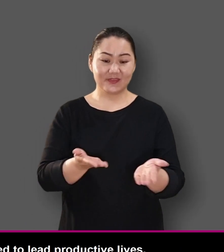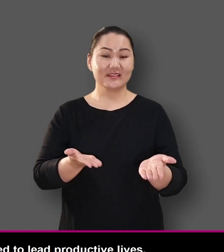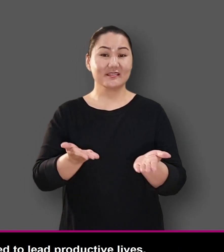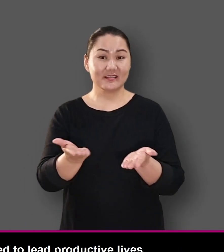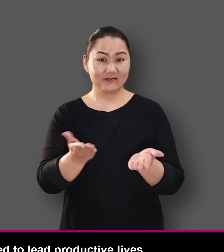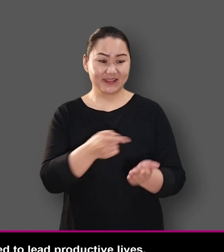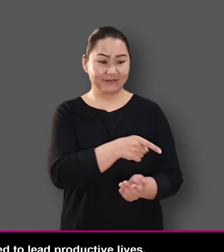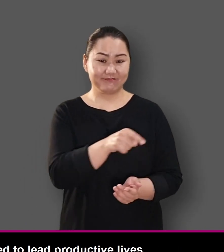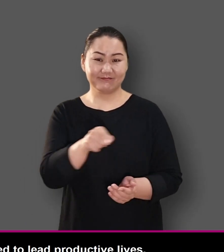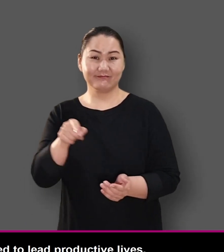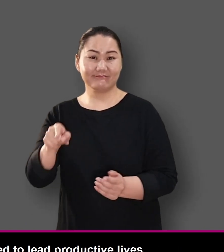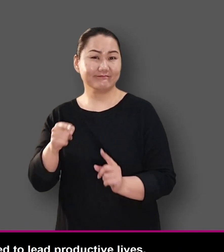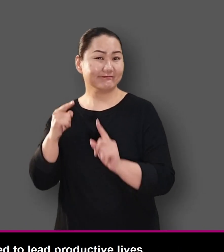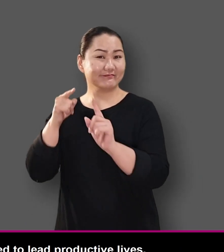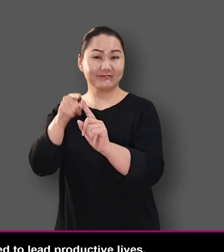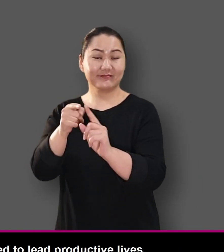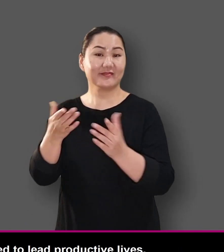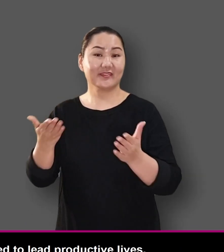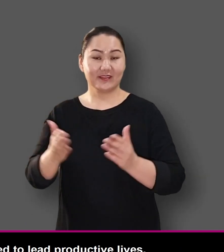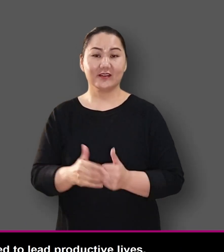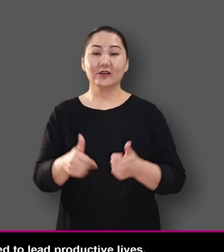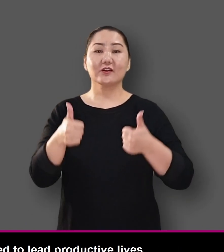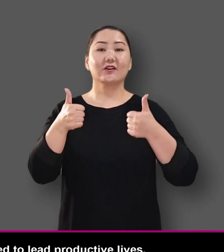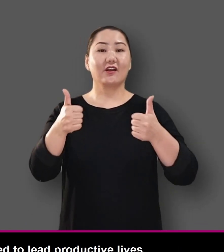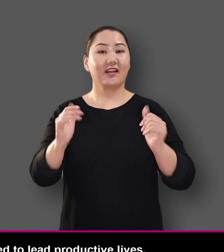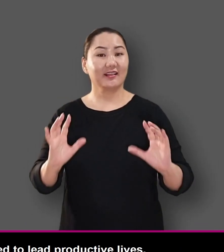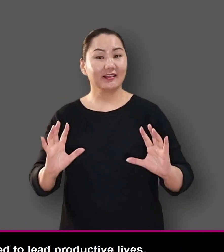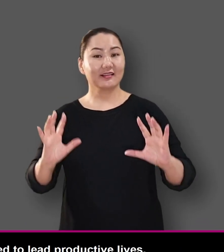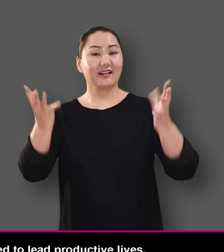and services they need to lead productive lives,